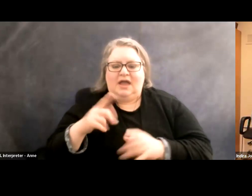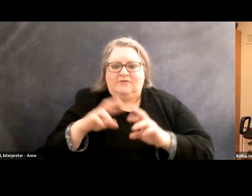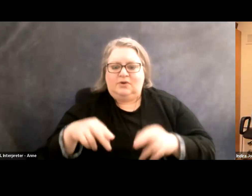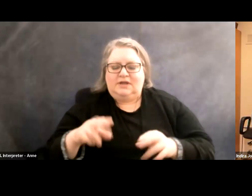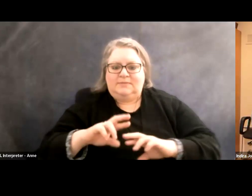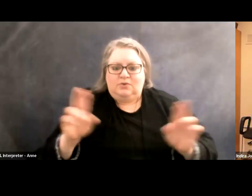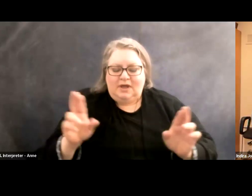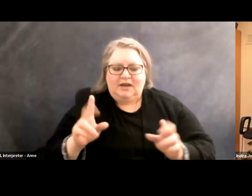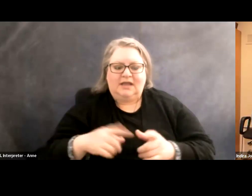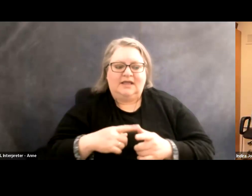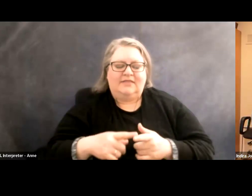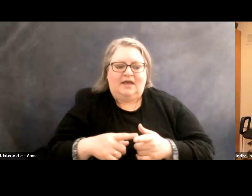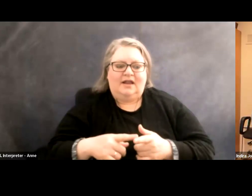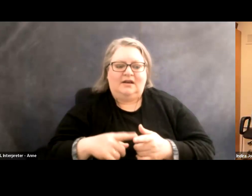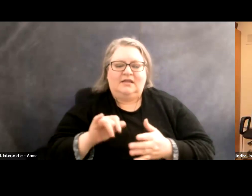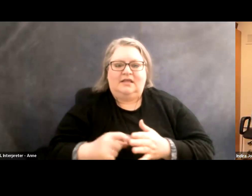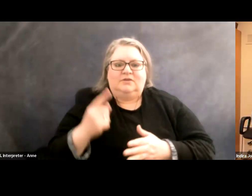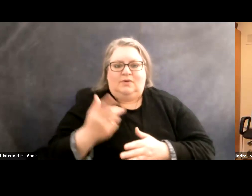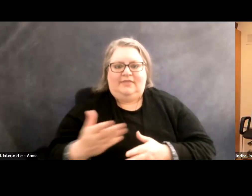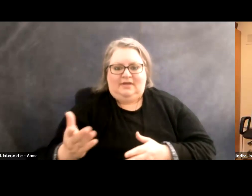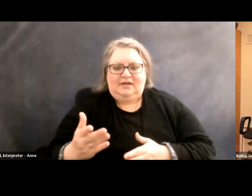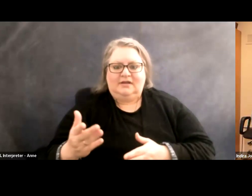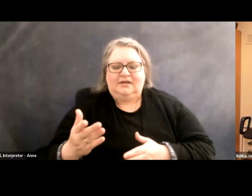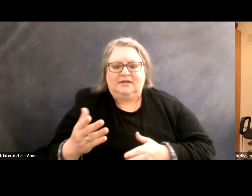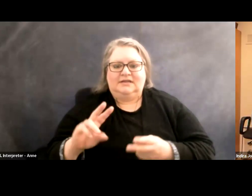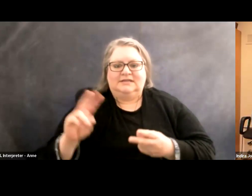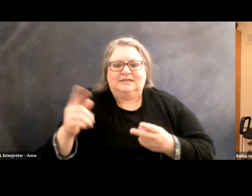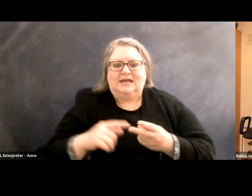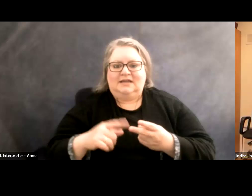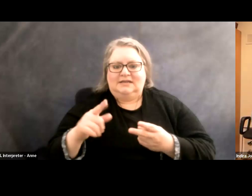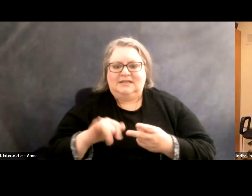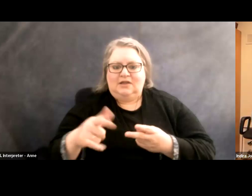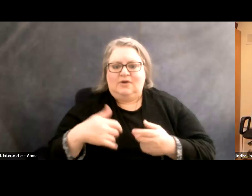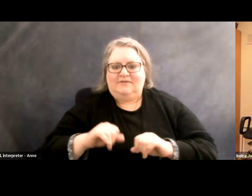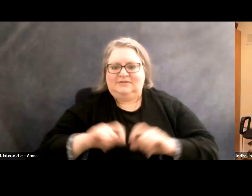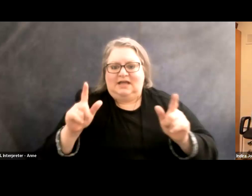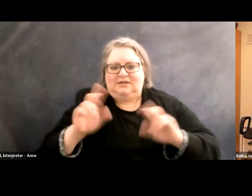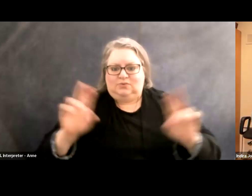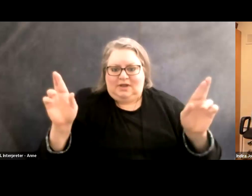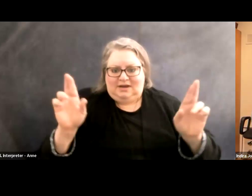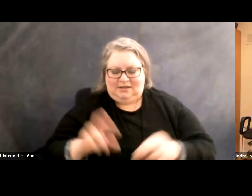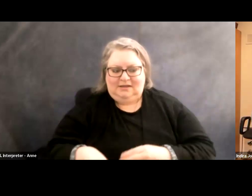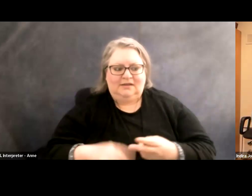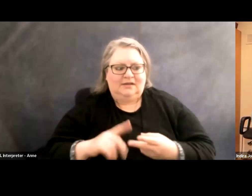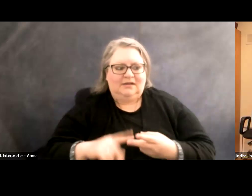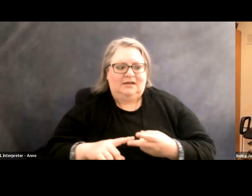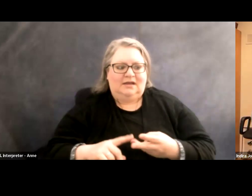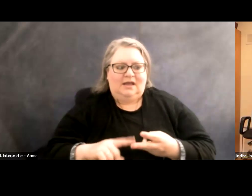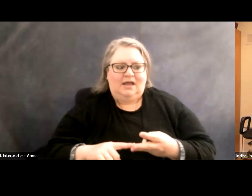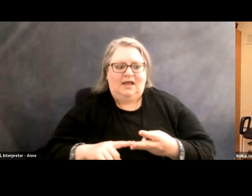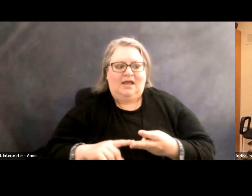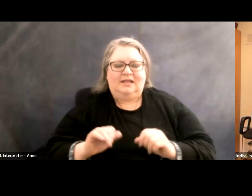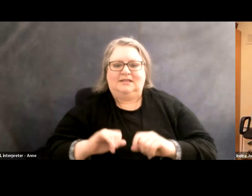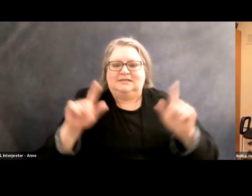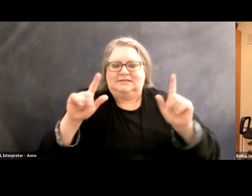ready, then that's one of the things. The second thing is you have your slides all ready and the slide list,